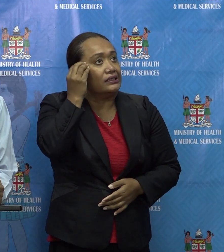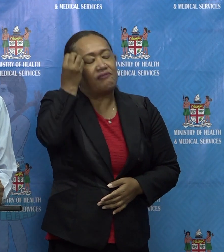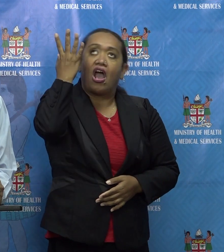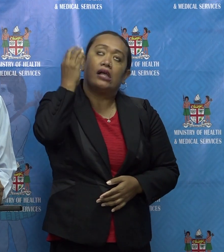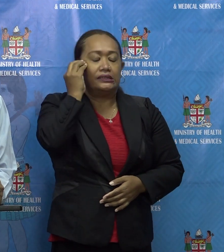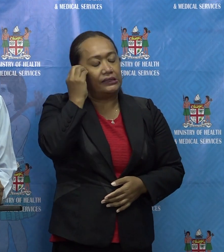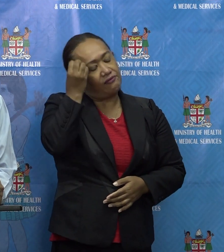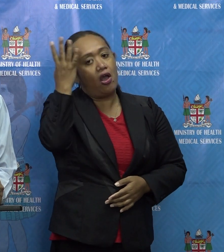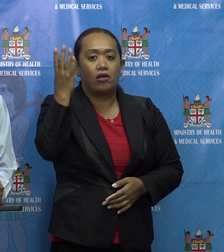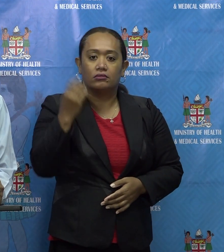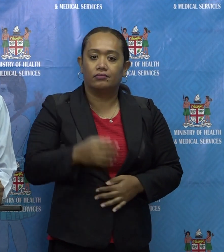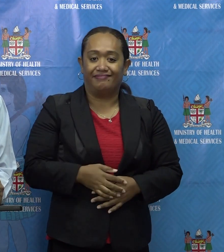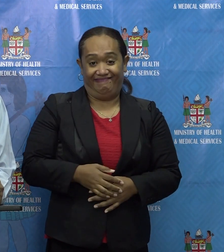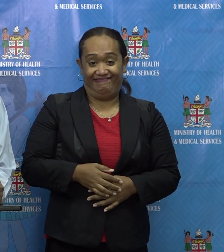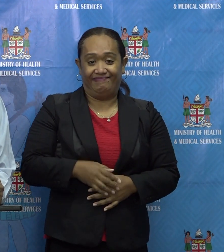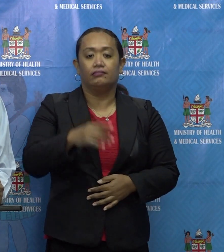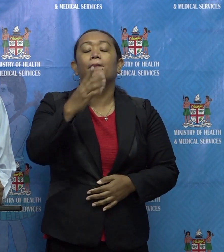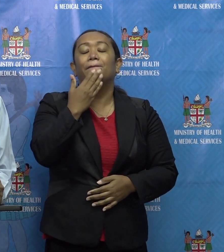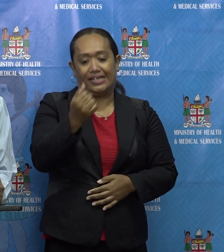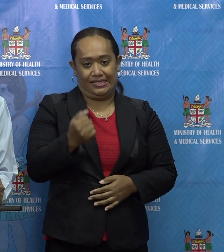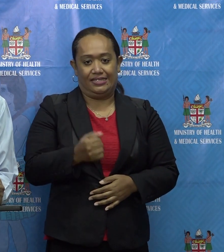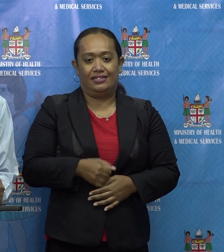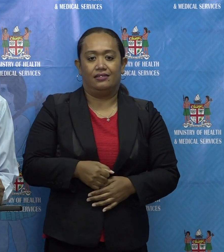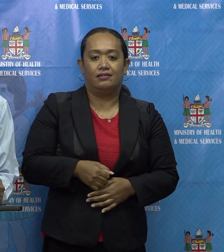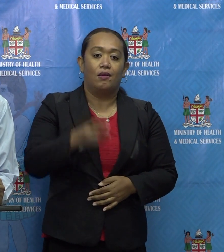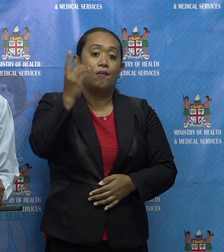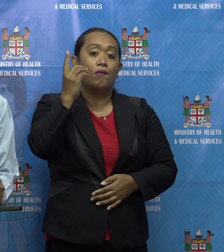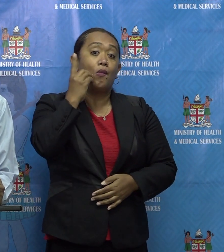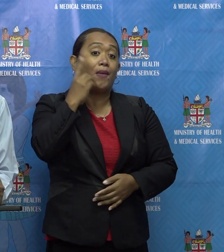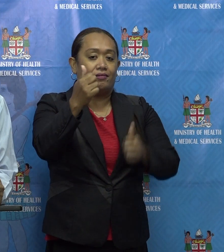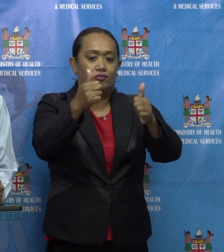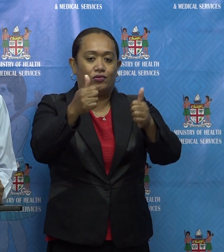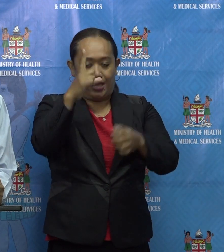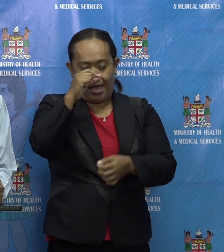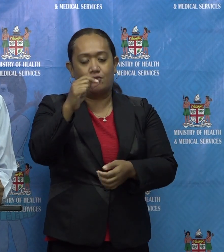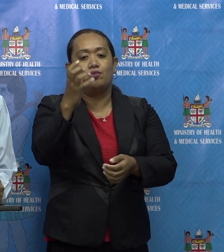investigation. And these gaps have cost us dearly.